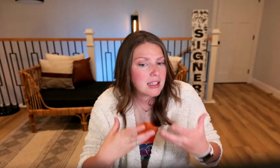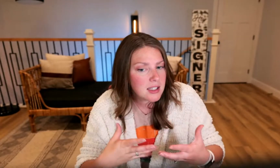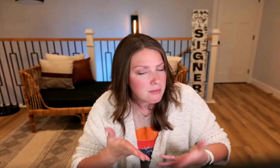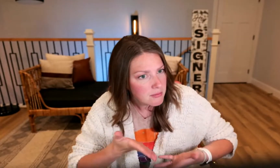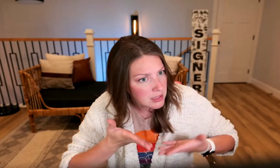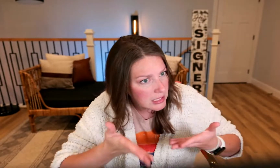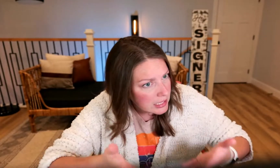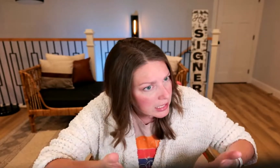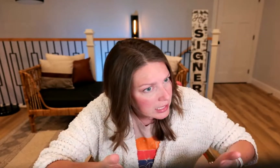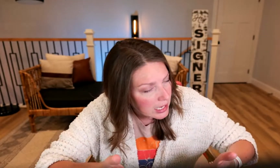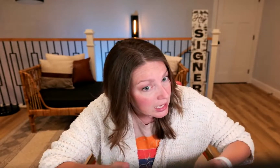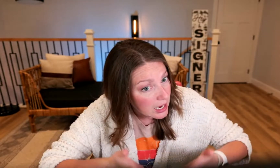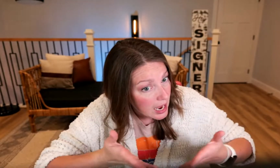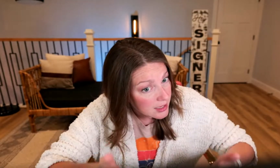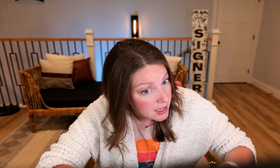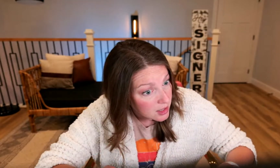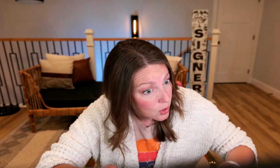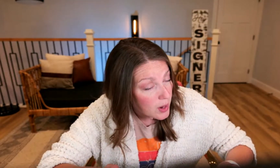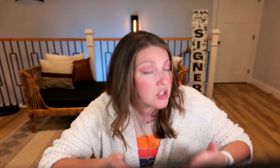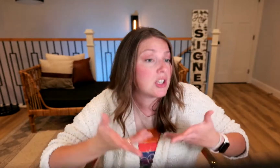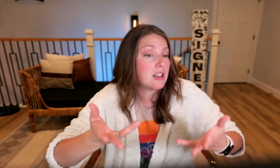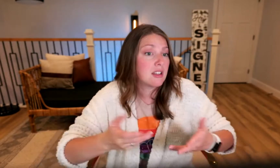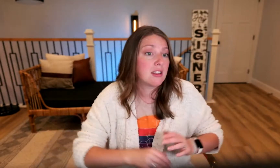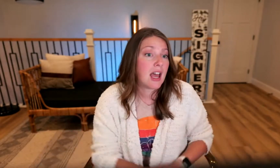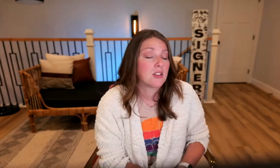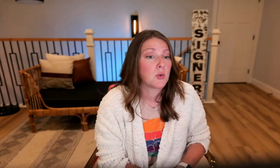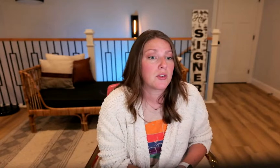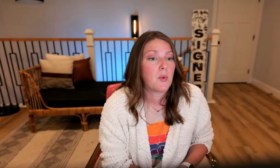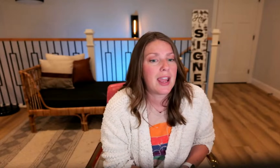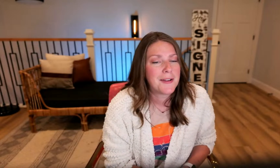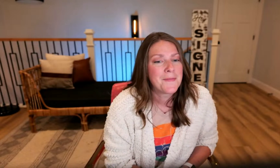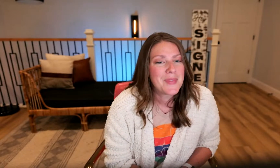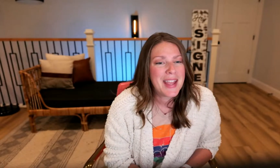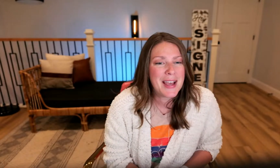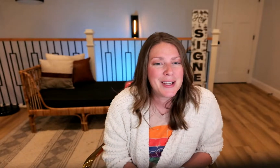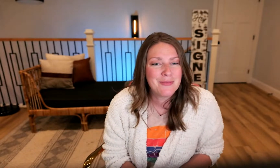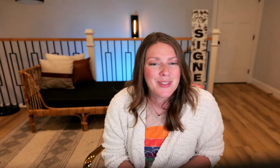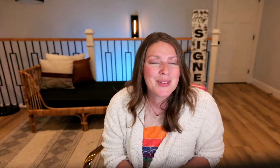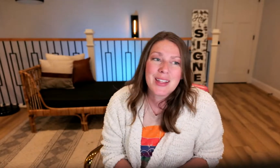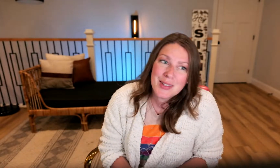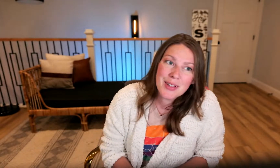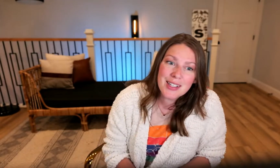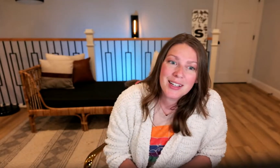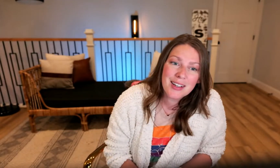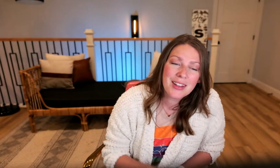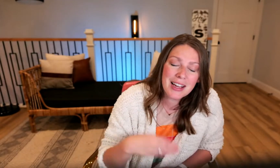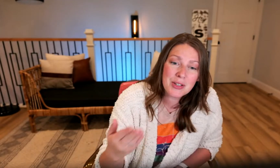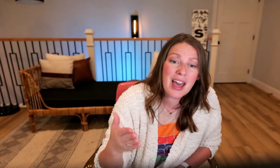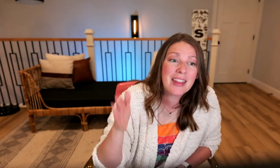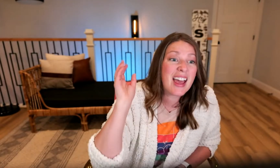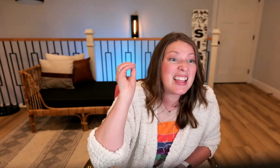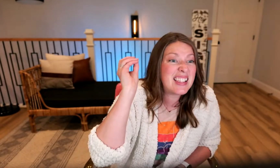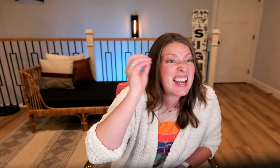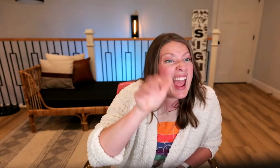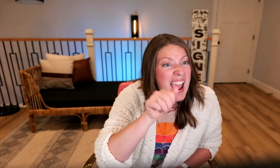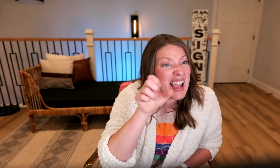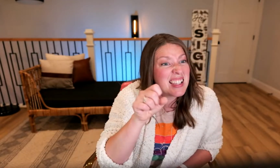It's leaning in, asking the question, that sort of way. So that's the reason I do that. That is an